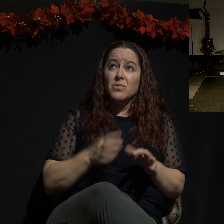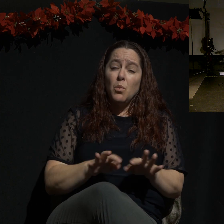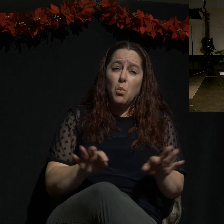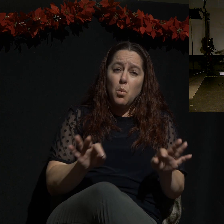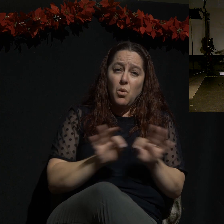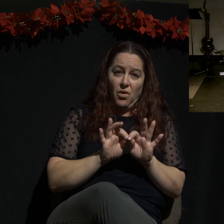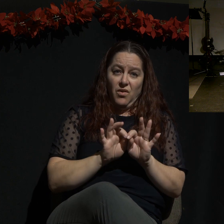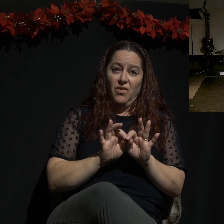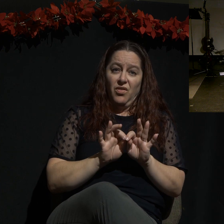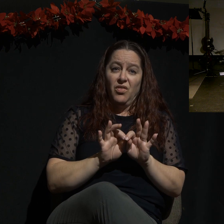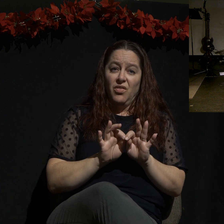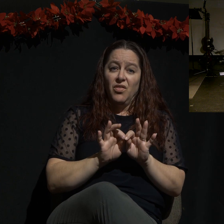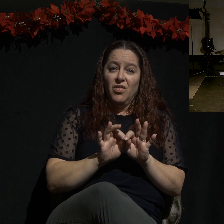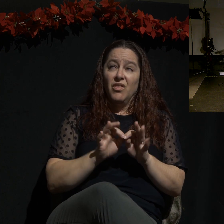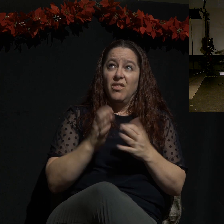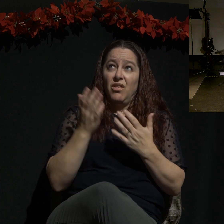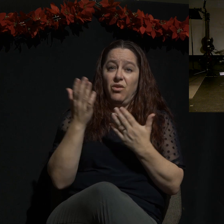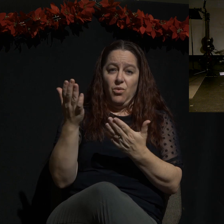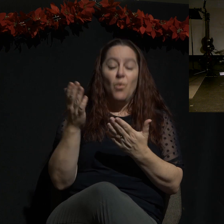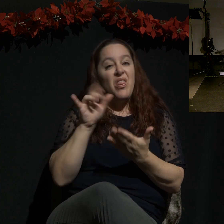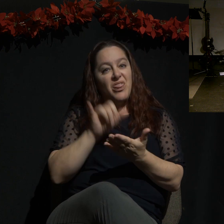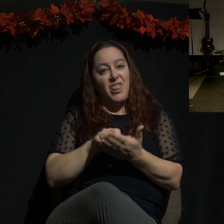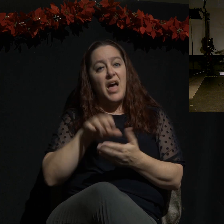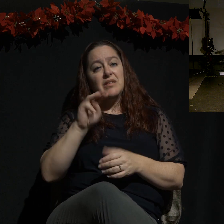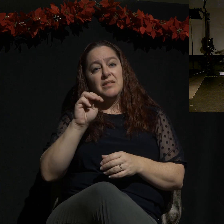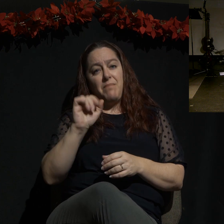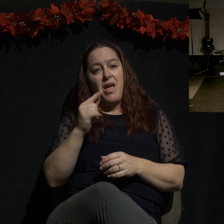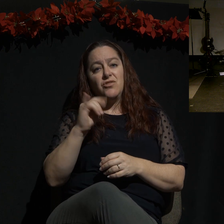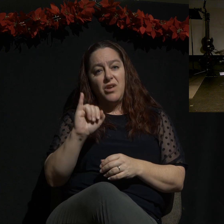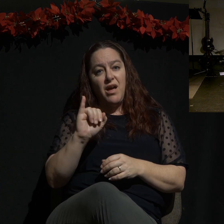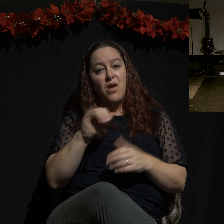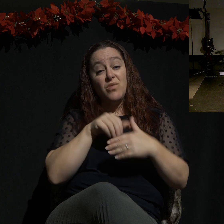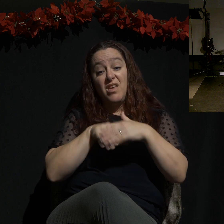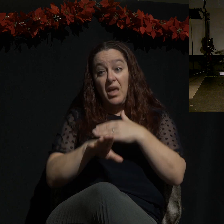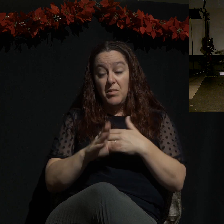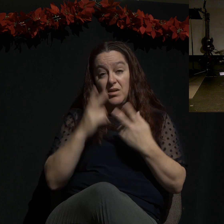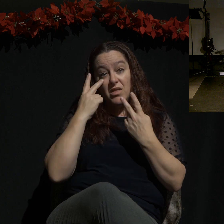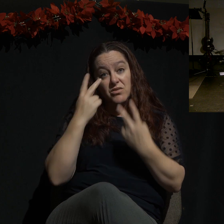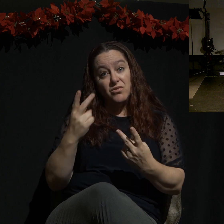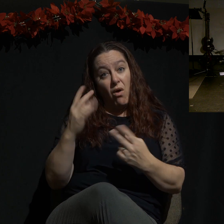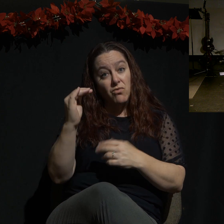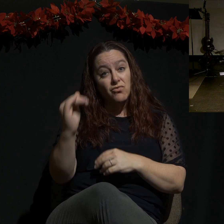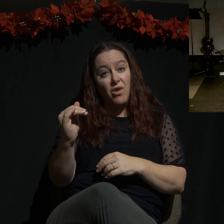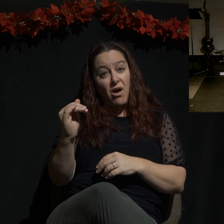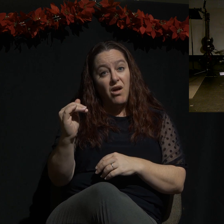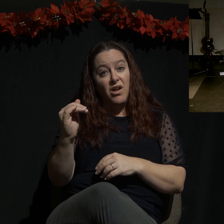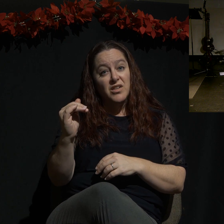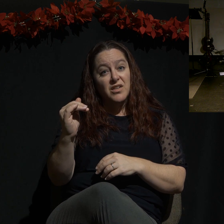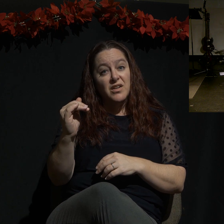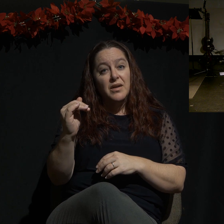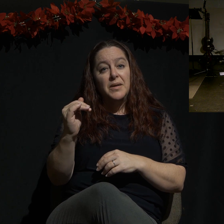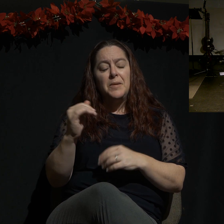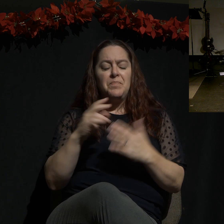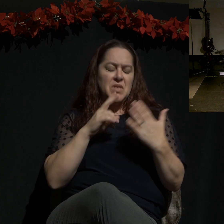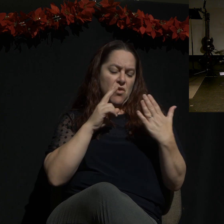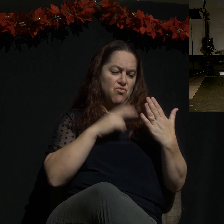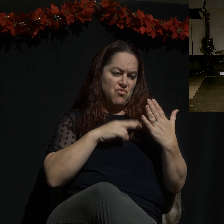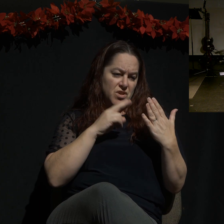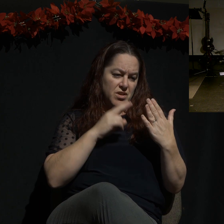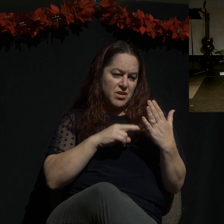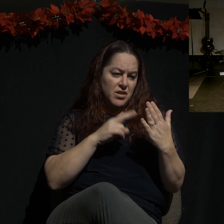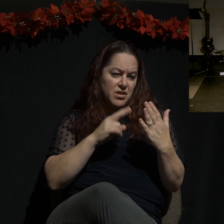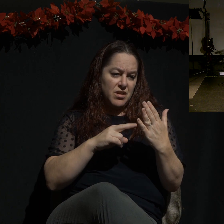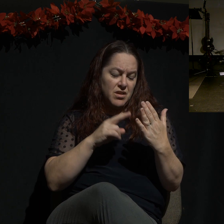it. That's where these magi were when they came in and they saw this child. And as I read through the